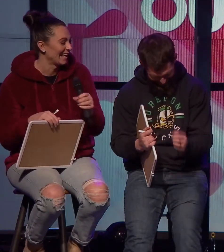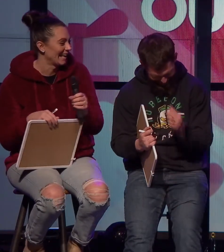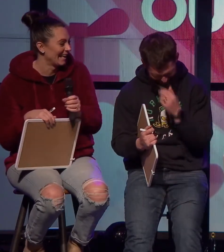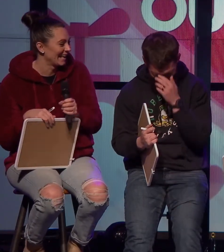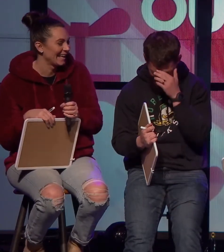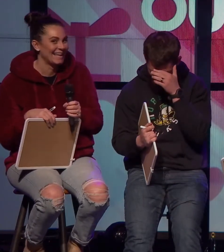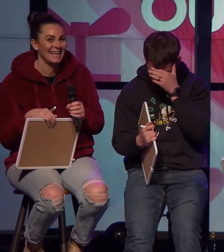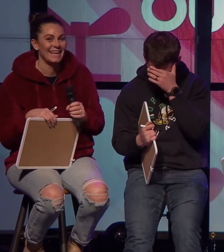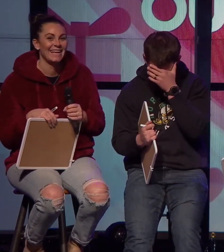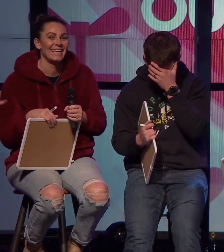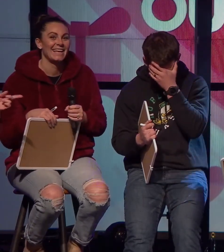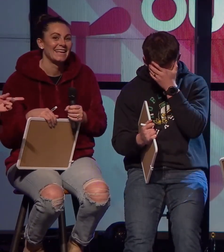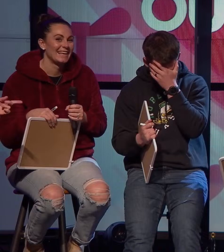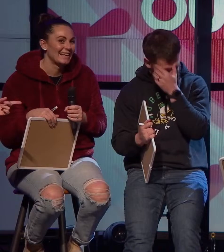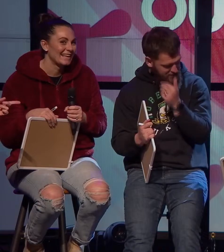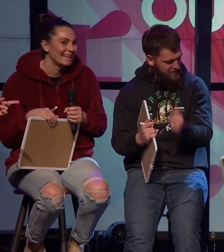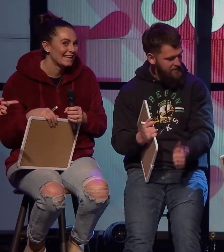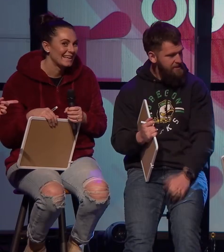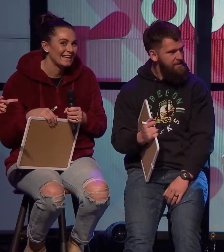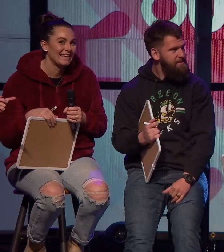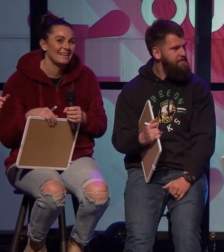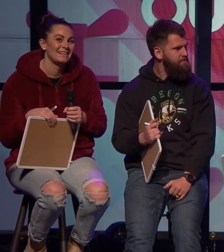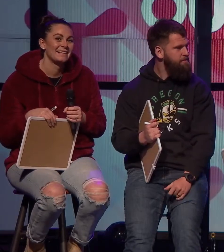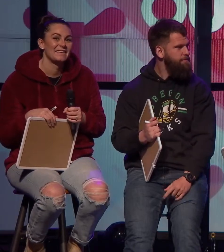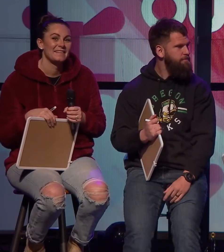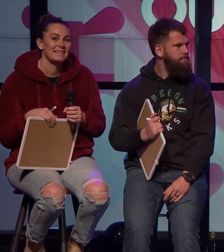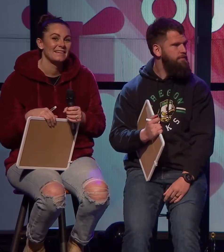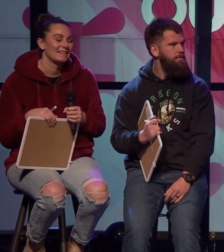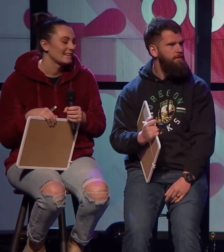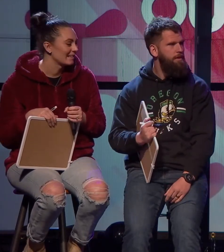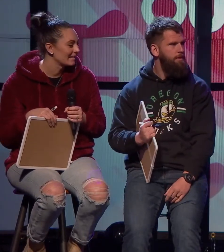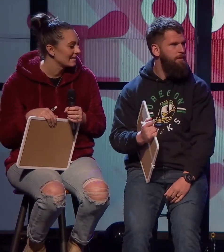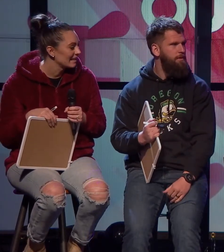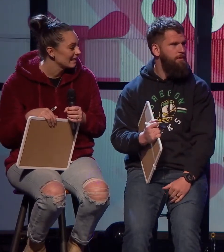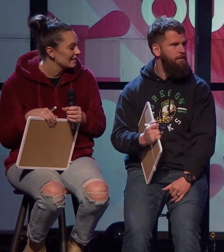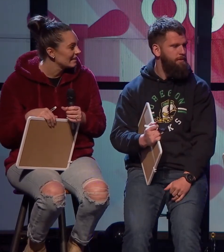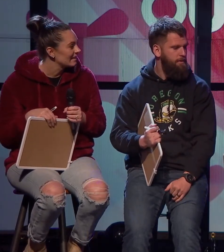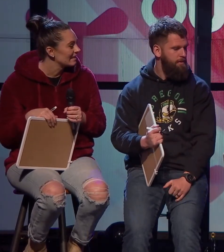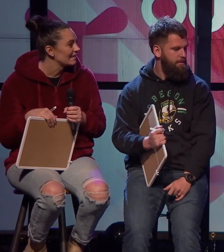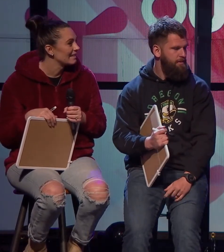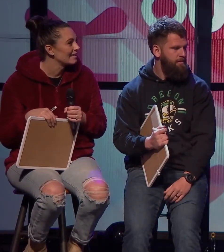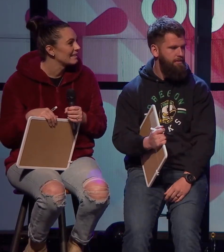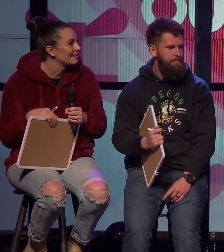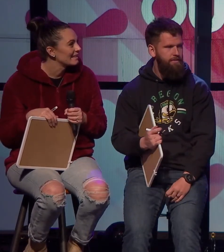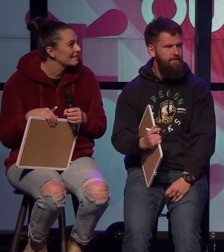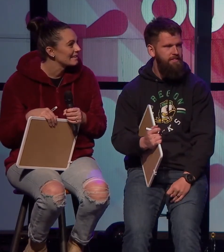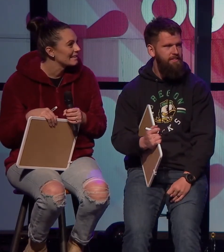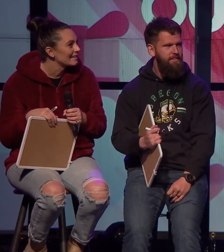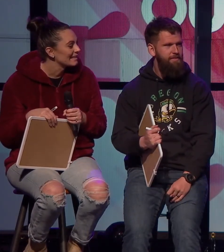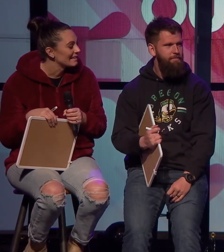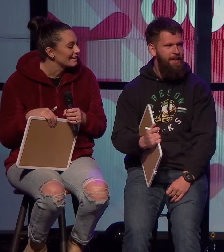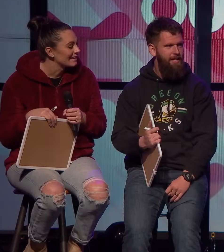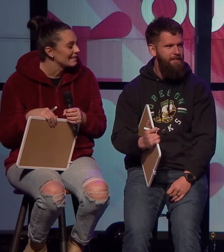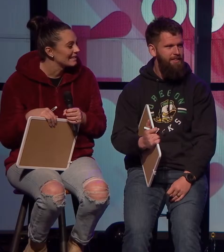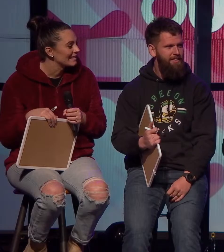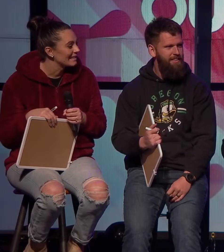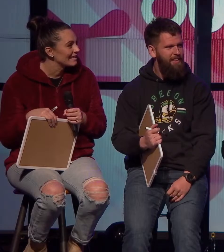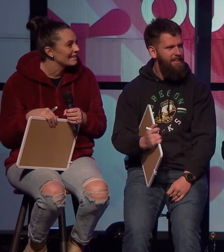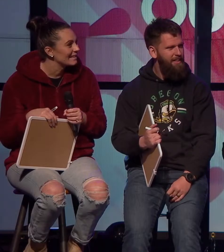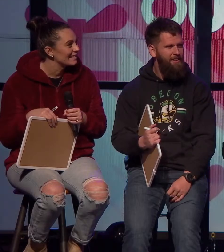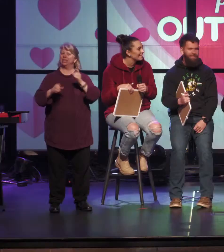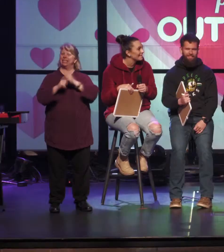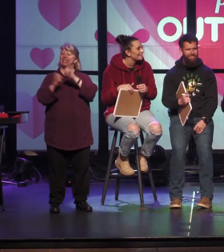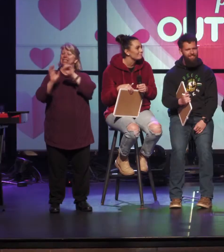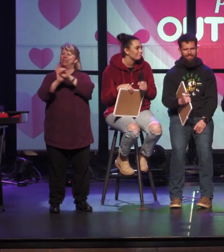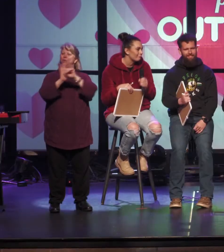All right, only murders in the building. Law and Order. Oh, gosh. Well, you all get